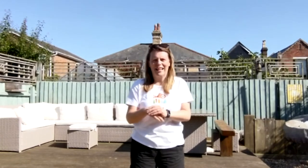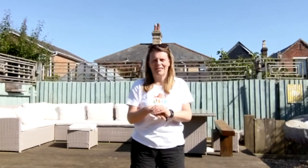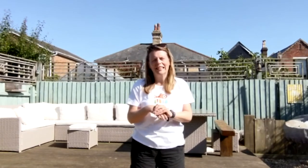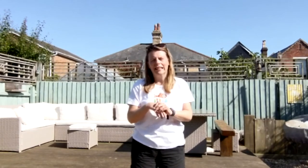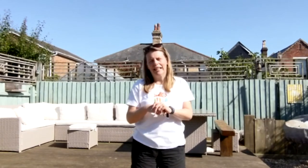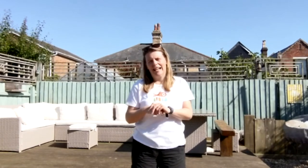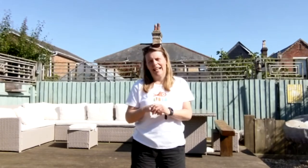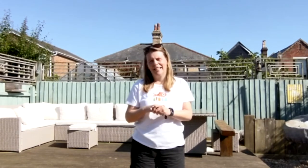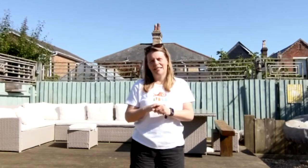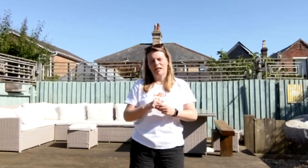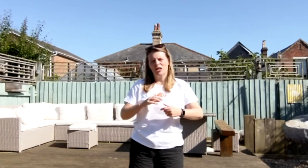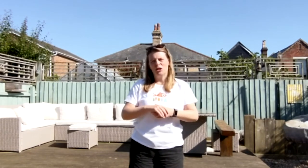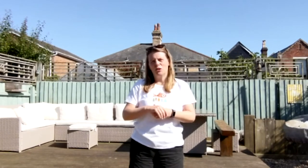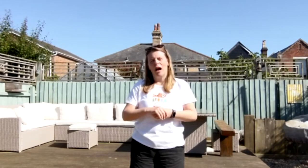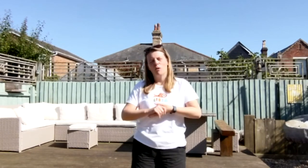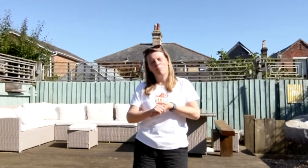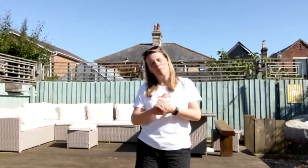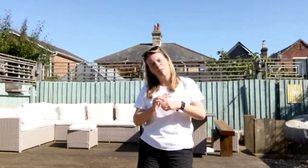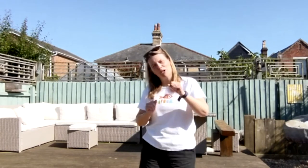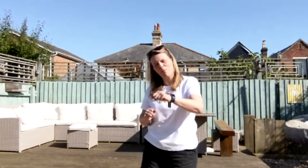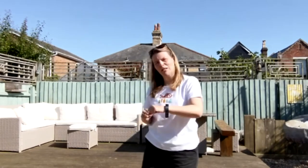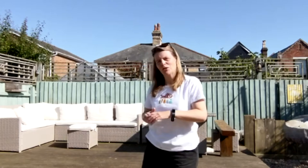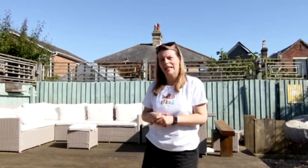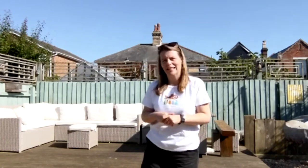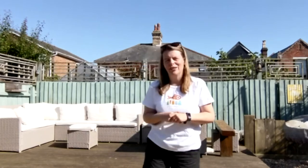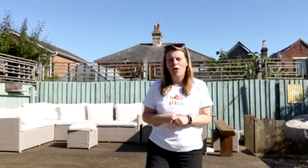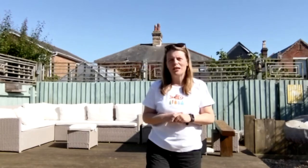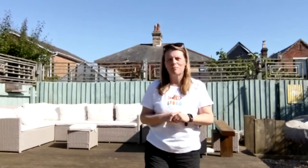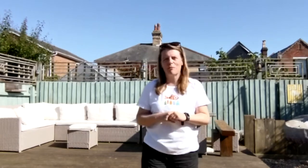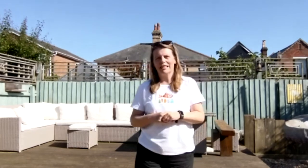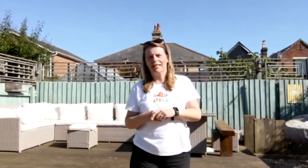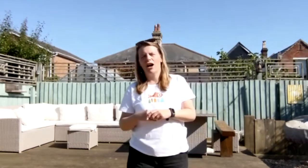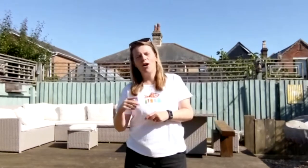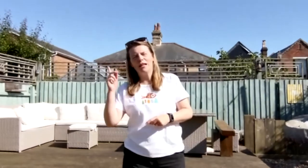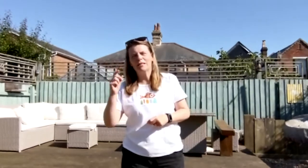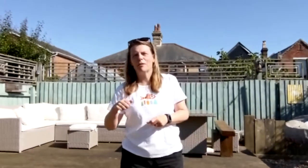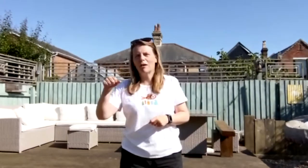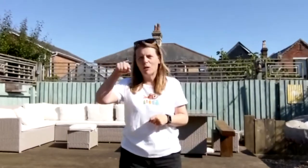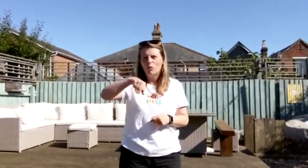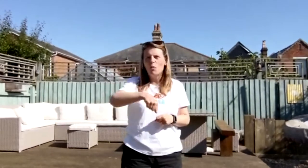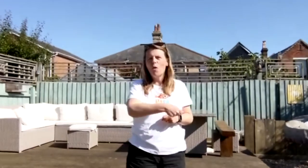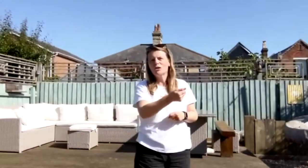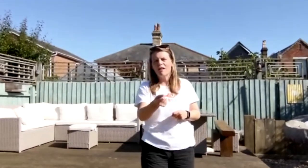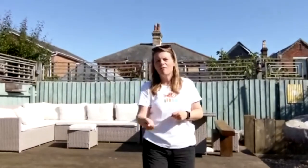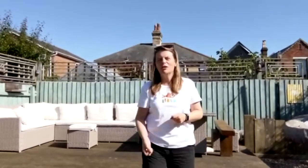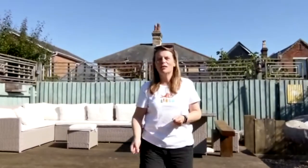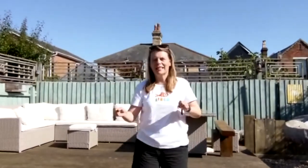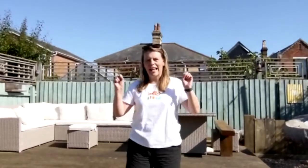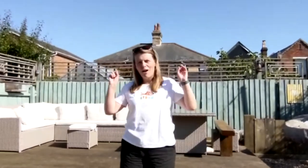down. And this we're going to do, I want to be a blooming tree. God has promised his Holy Spirit will water our roots and help